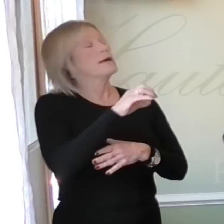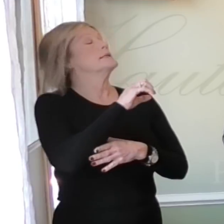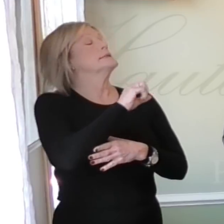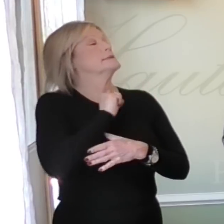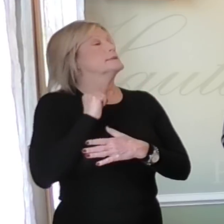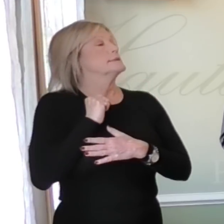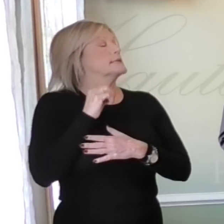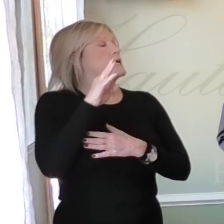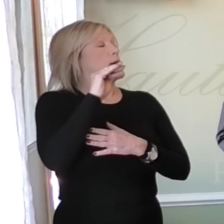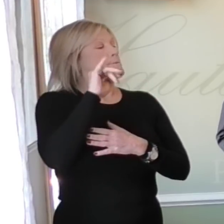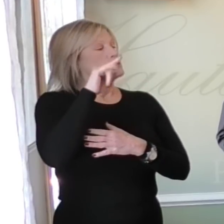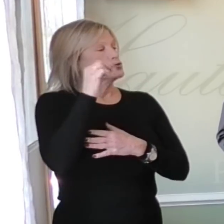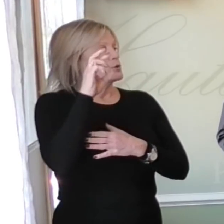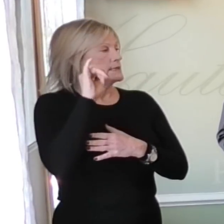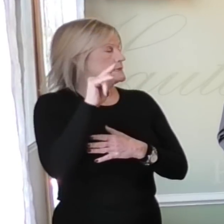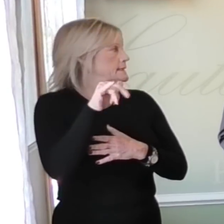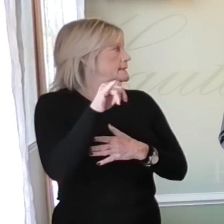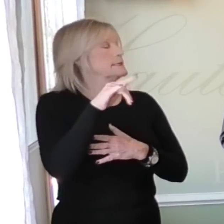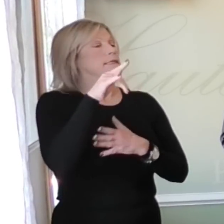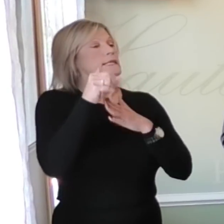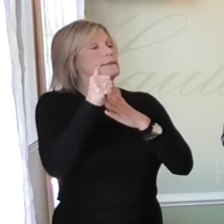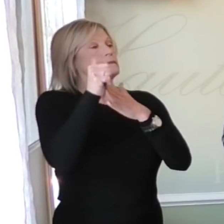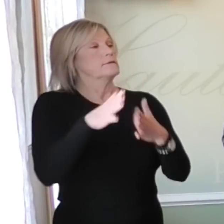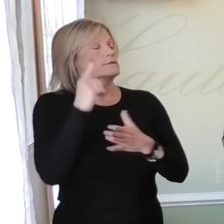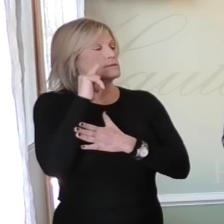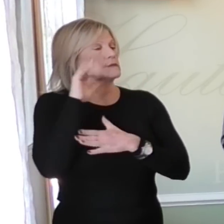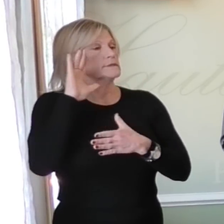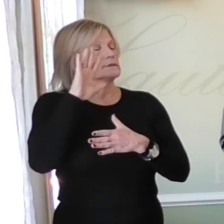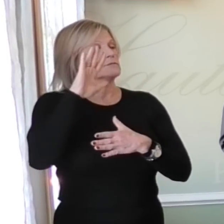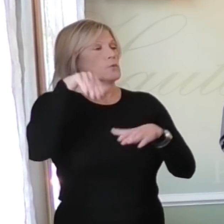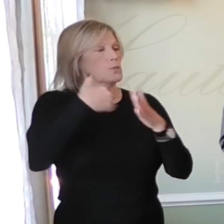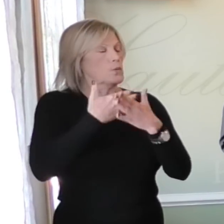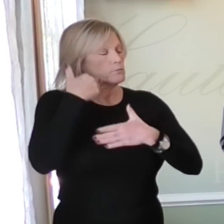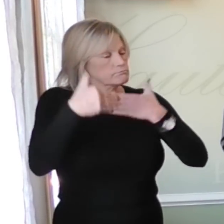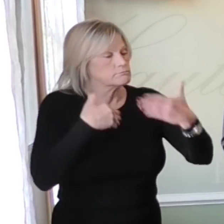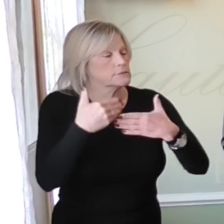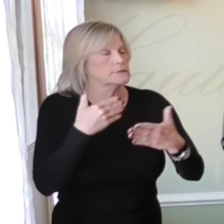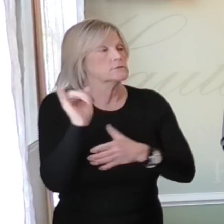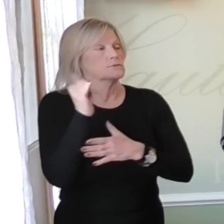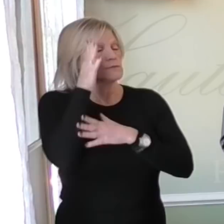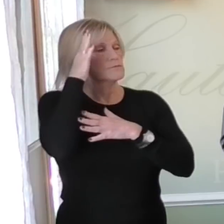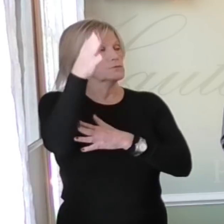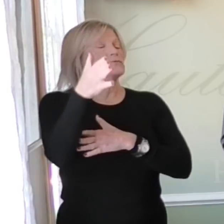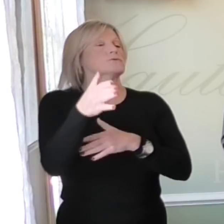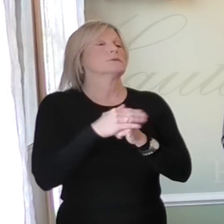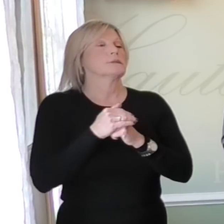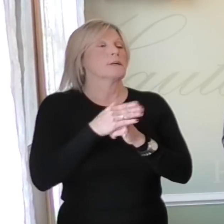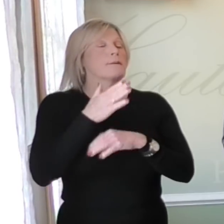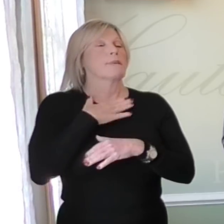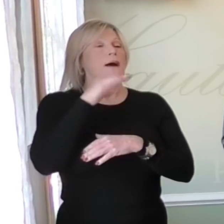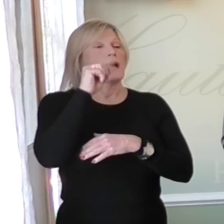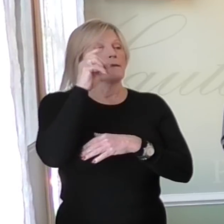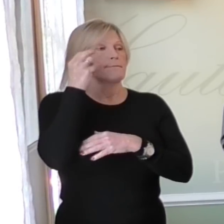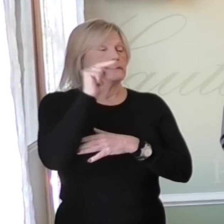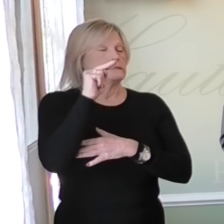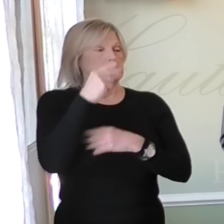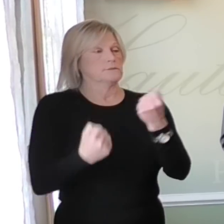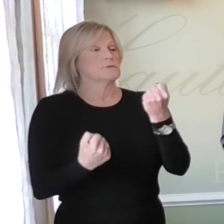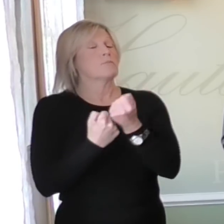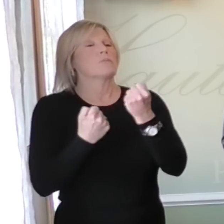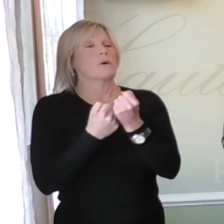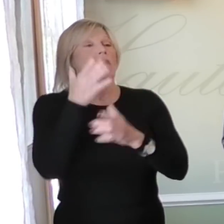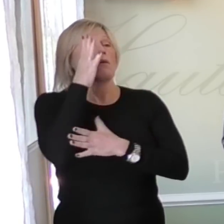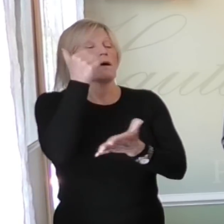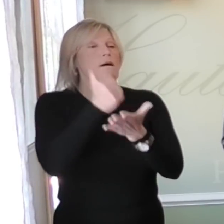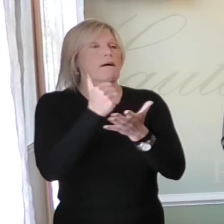their partnership throughout this entire process and into the future. My administration is supporting and